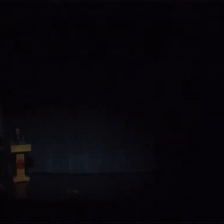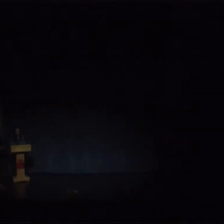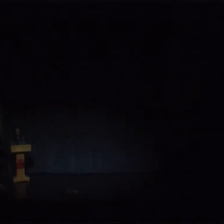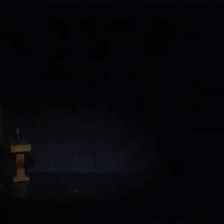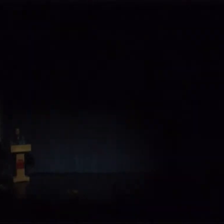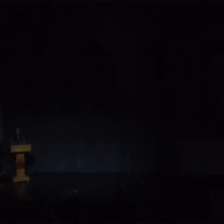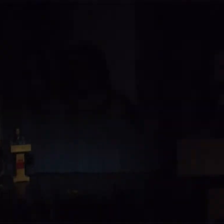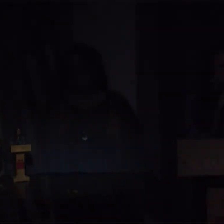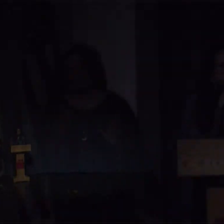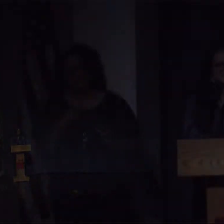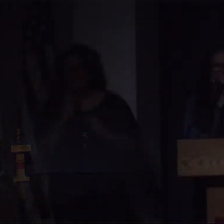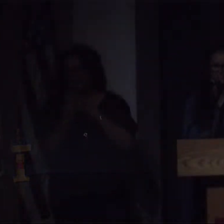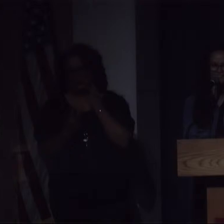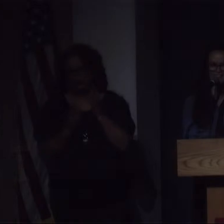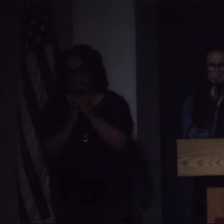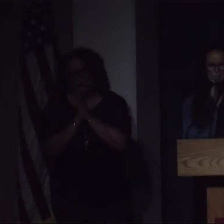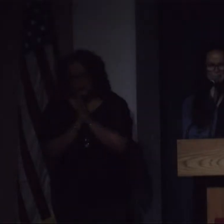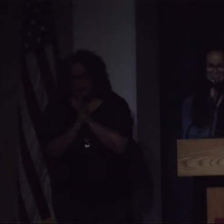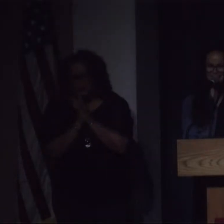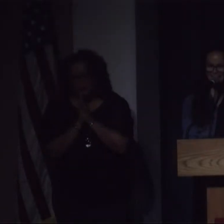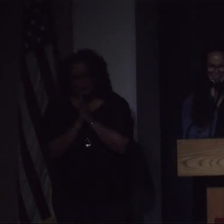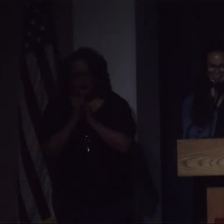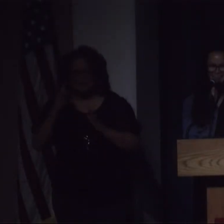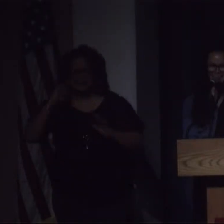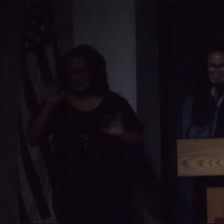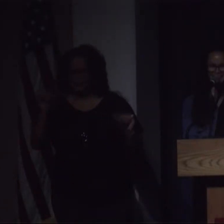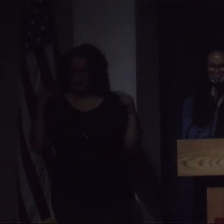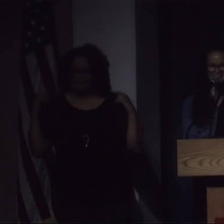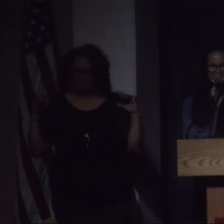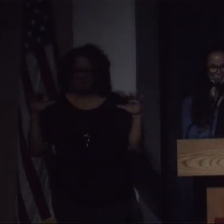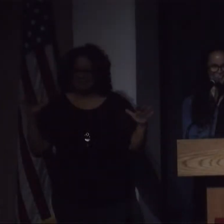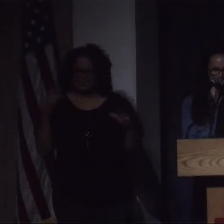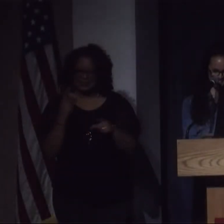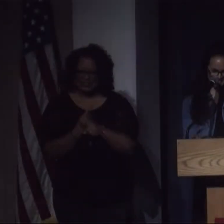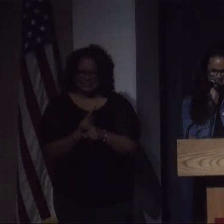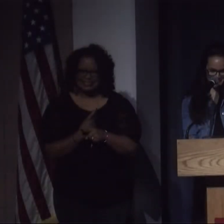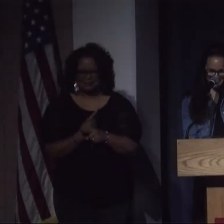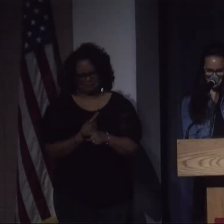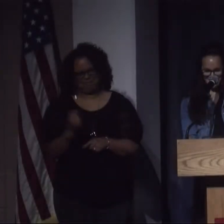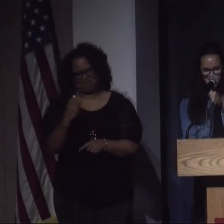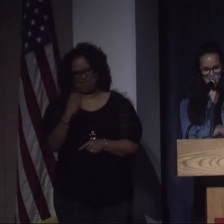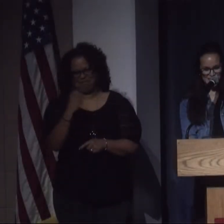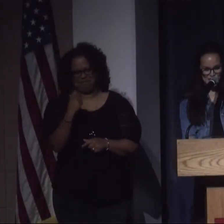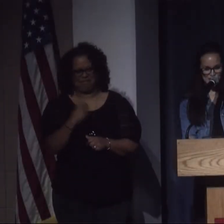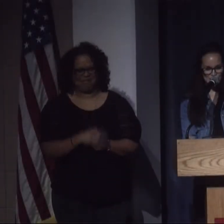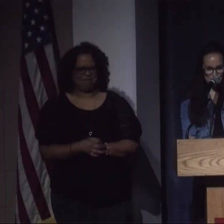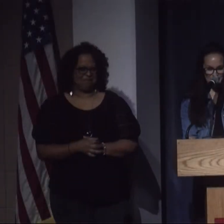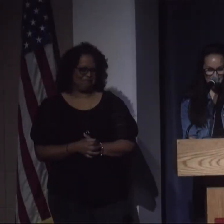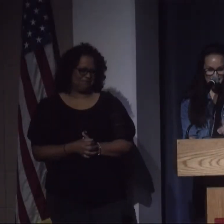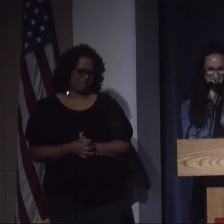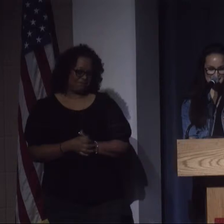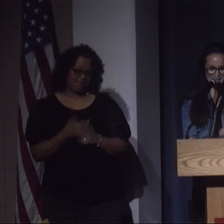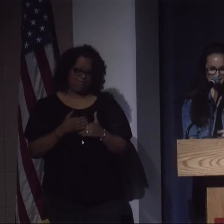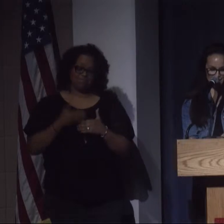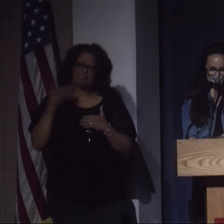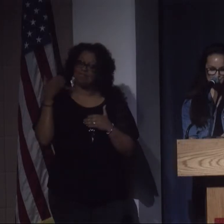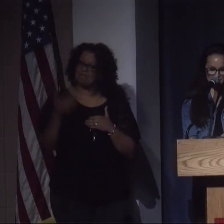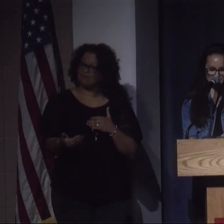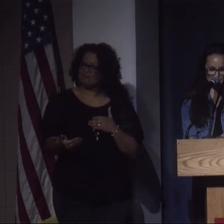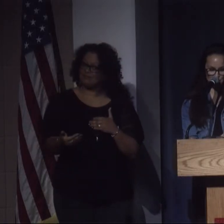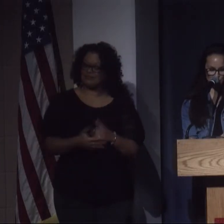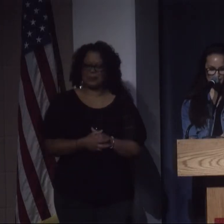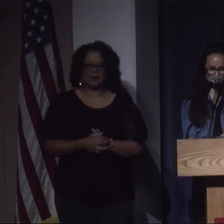Amazing voices. They sounded like angels, didn't they? Yes. So next